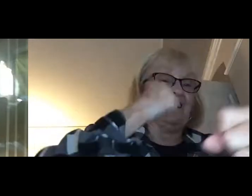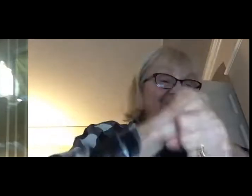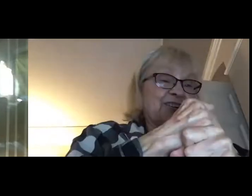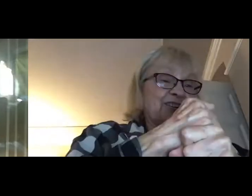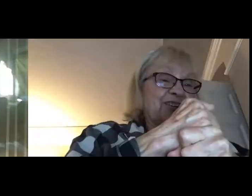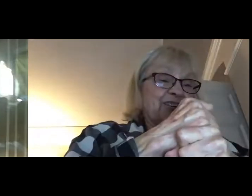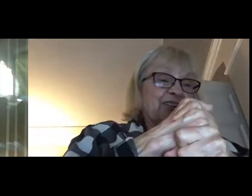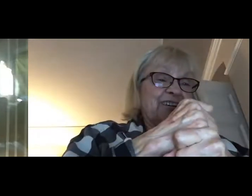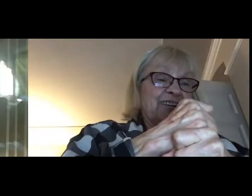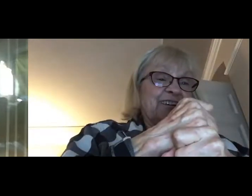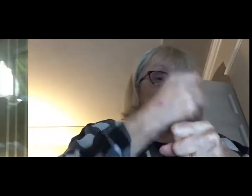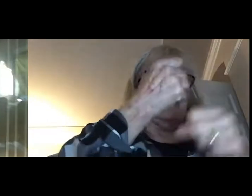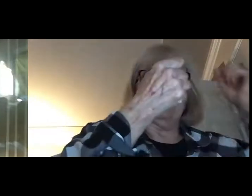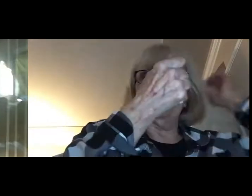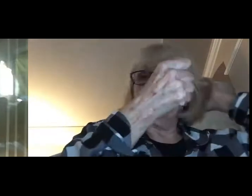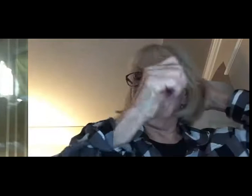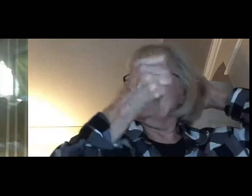married on the same year,